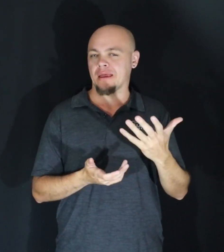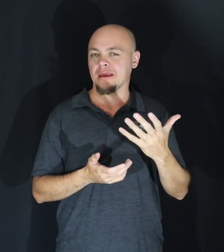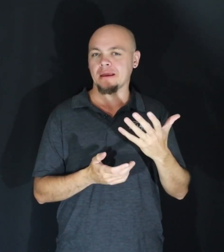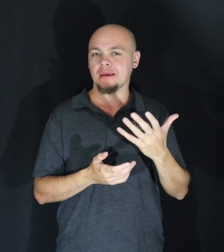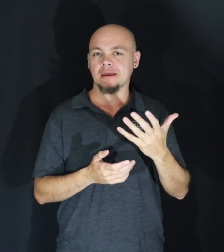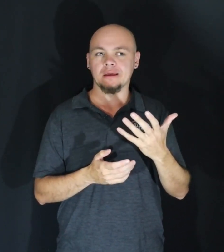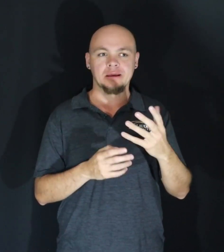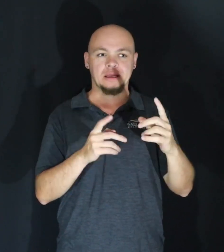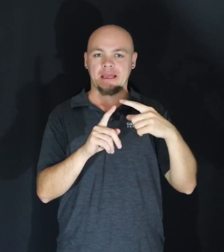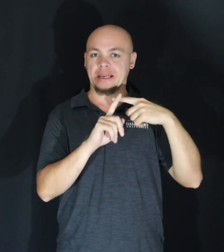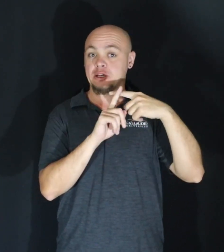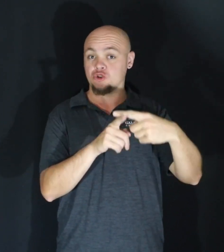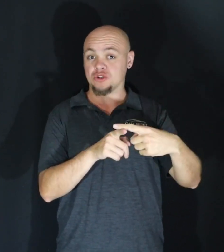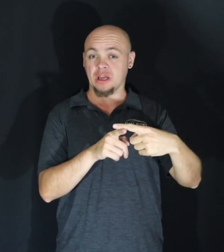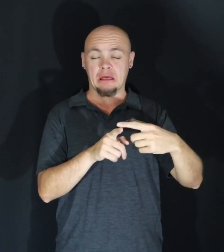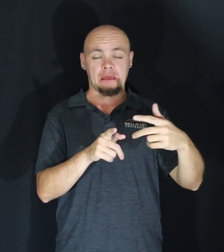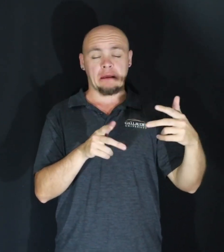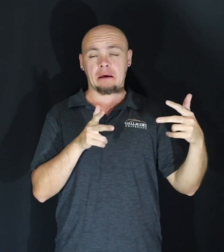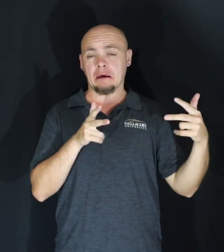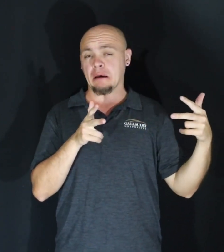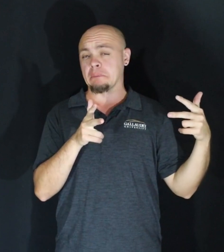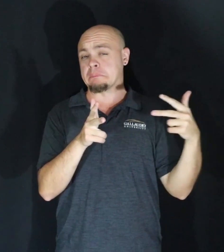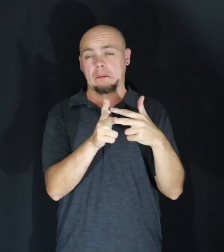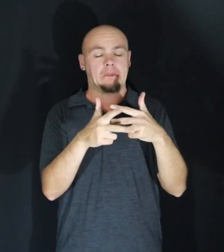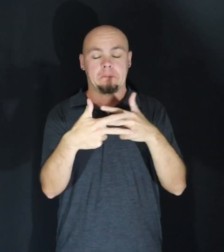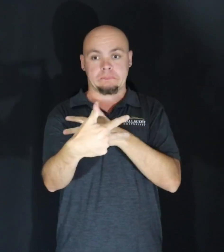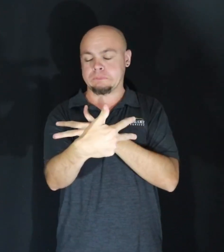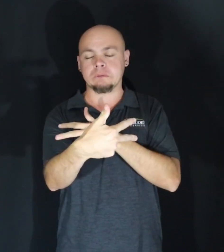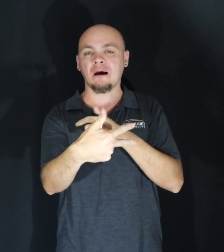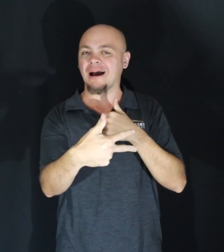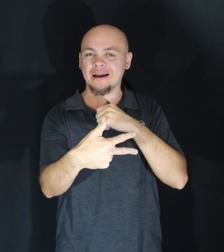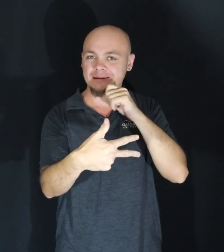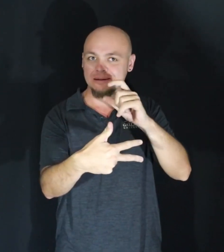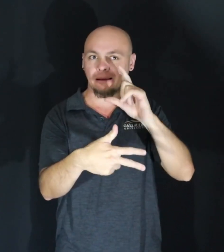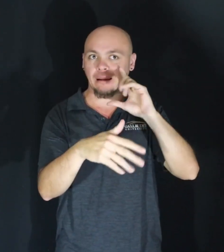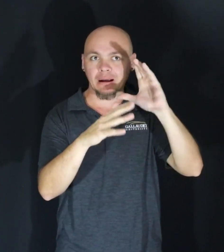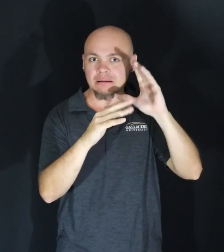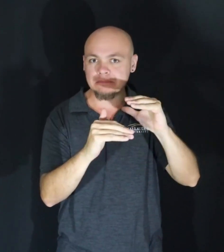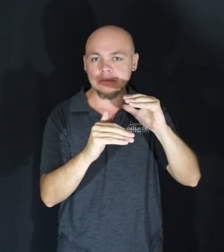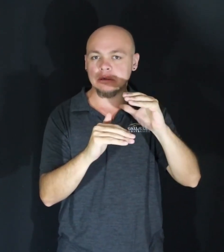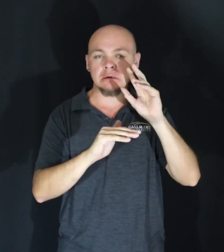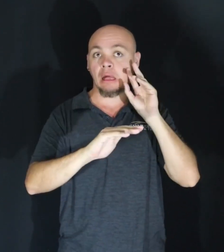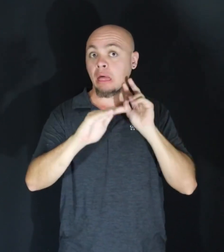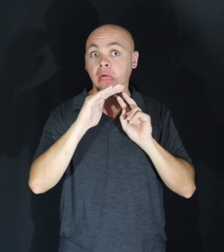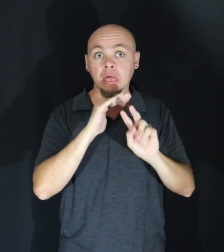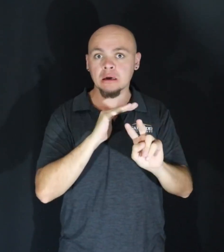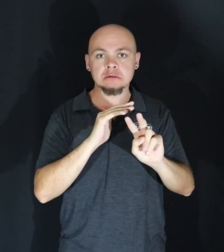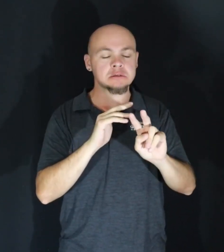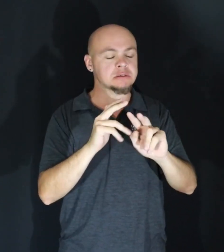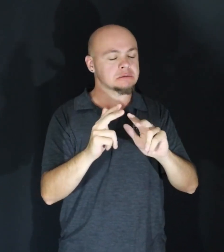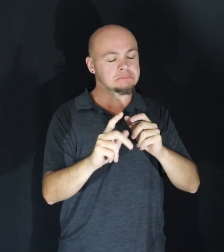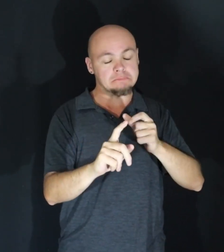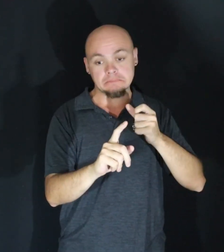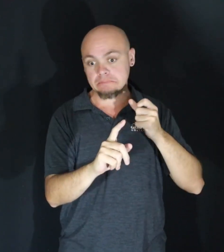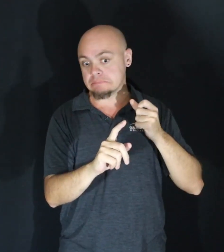a driver running a red light. I didn't see it coming. I had no premonition, just bam.